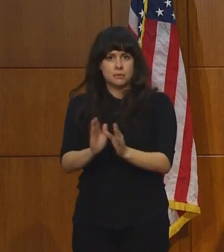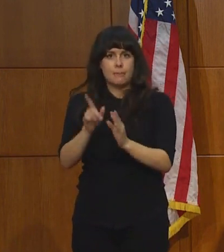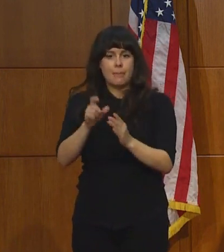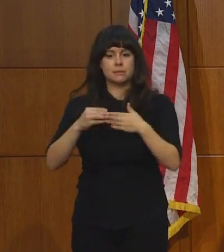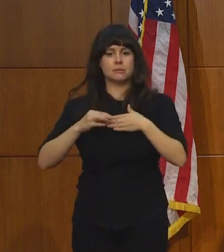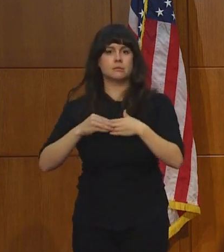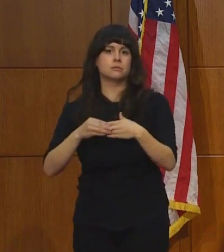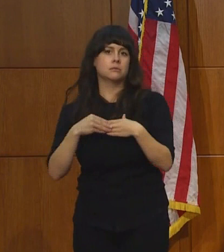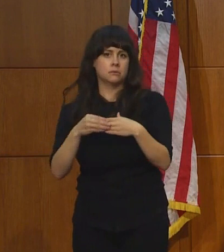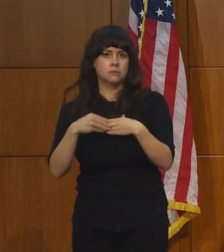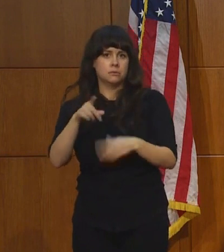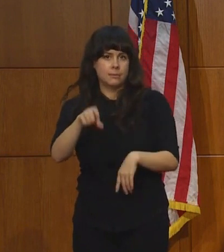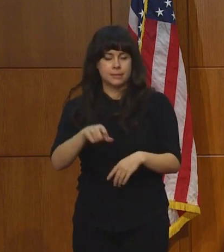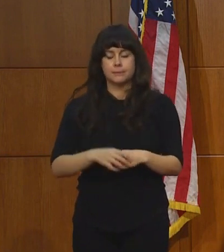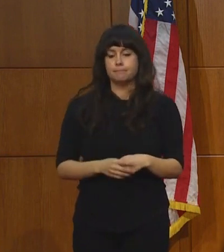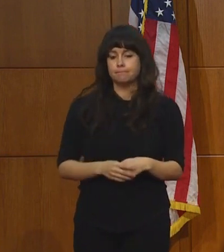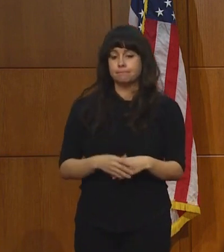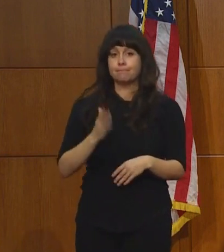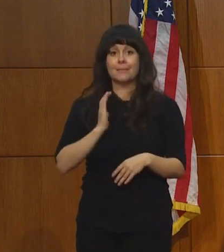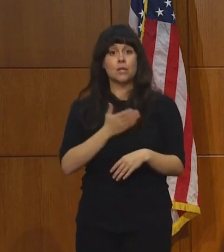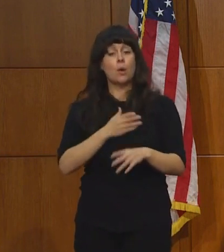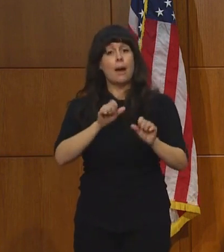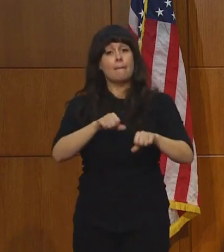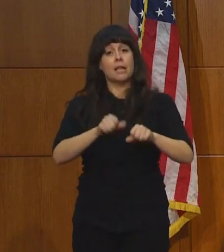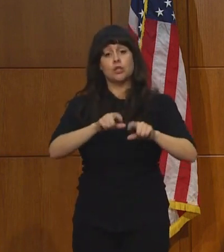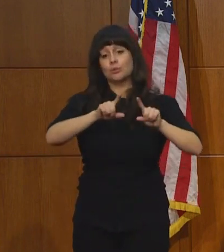and improving ability to test,